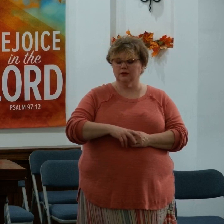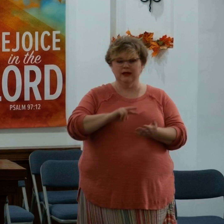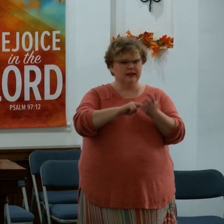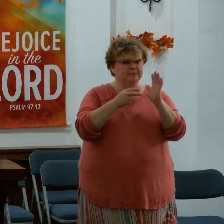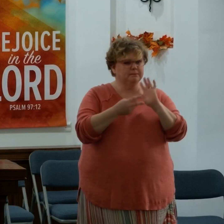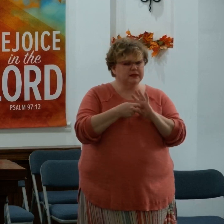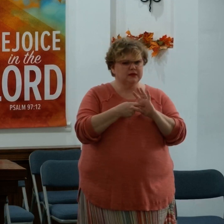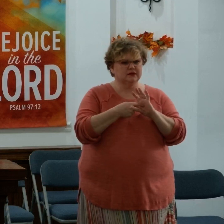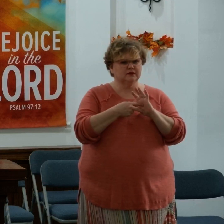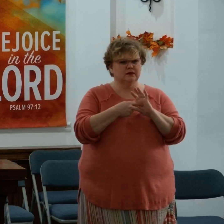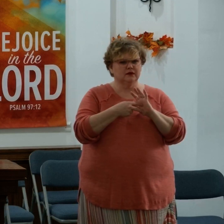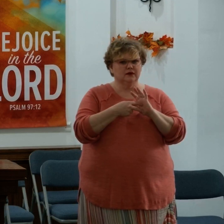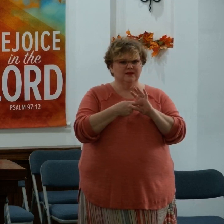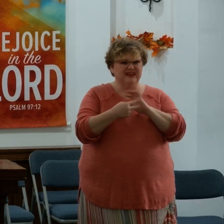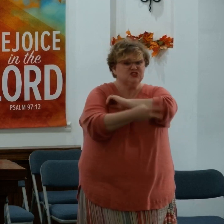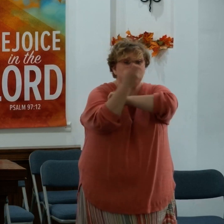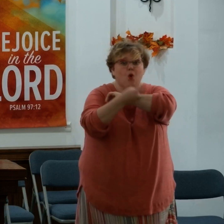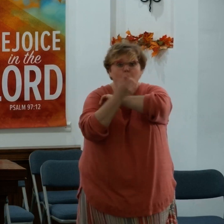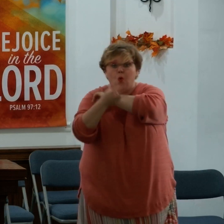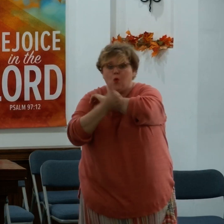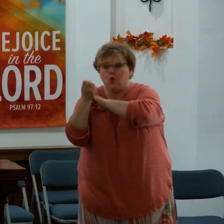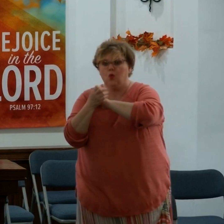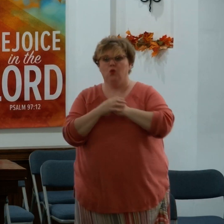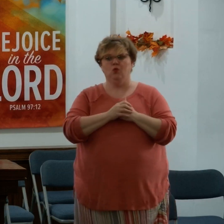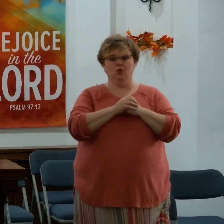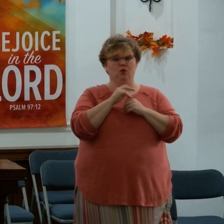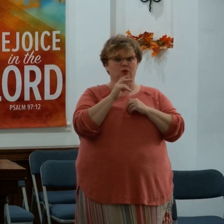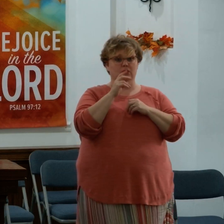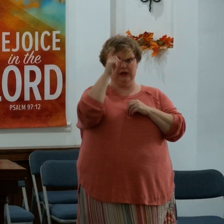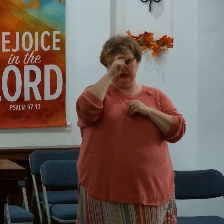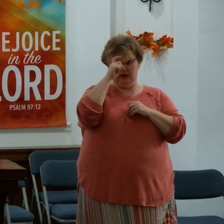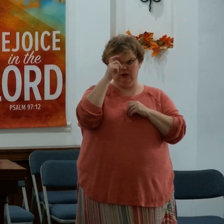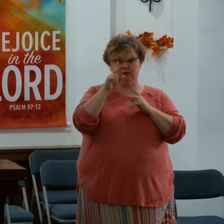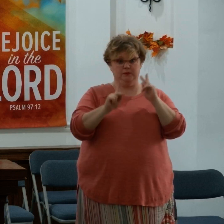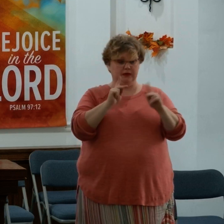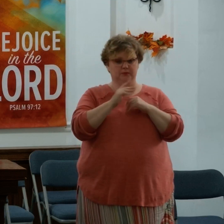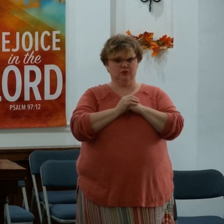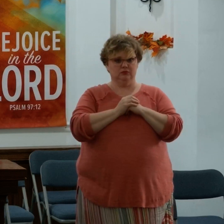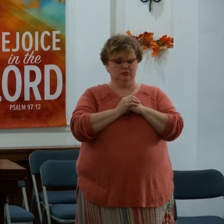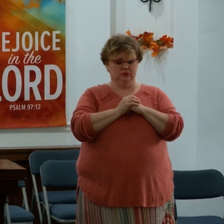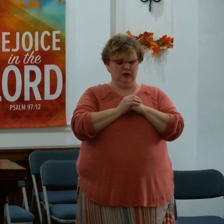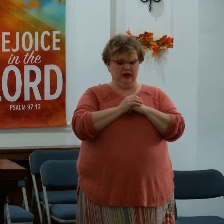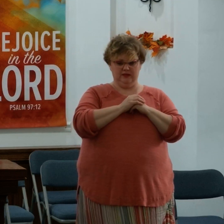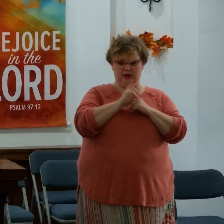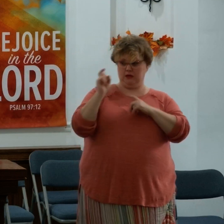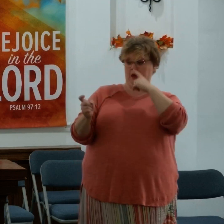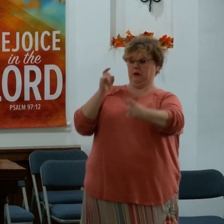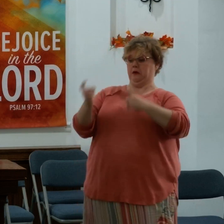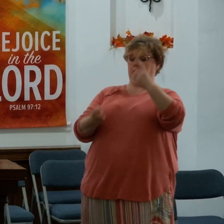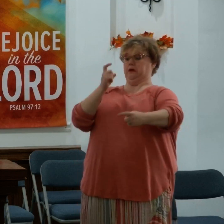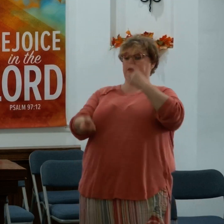that they plundered. That was the word. They plundered the people of Egypt. And Egypt just loaded them up with all kind of good stuff, right?